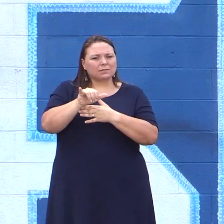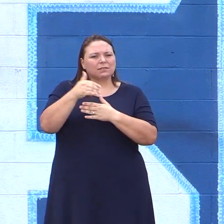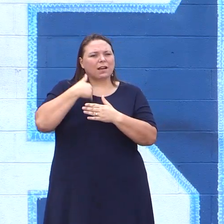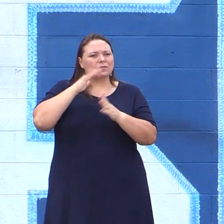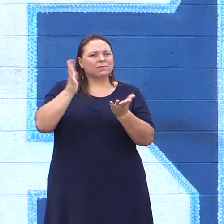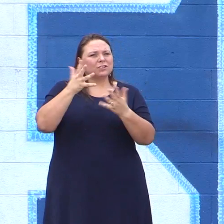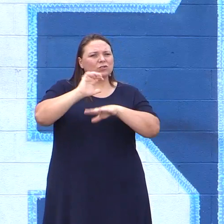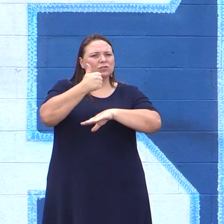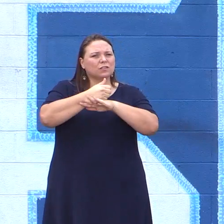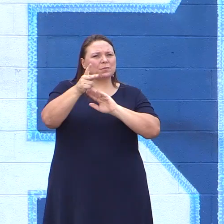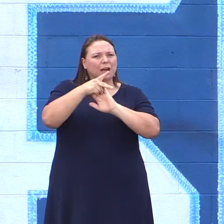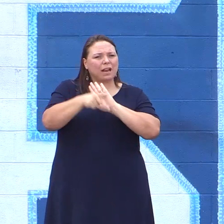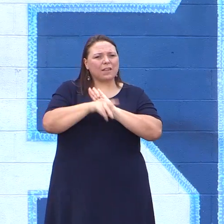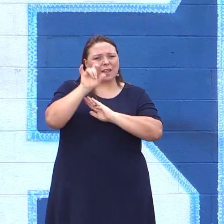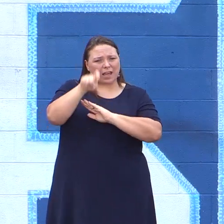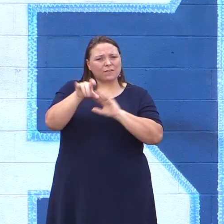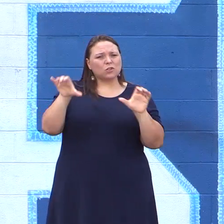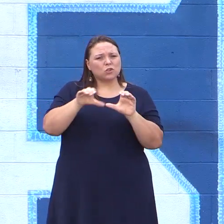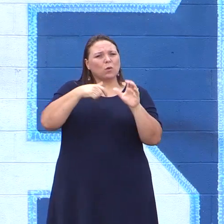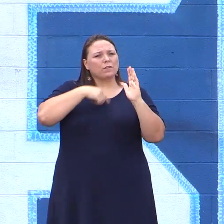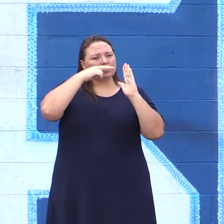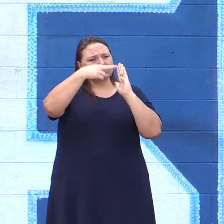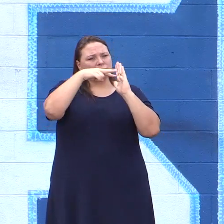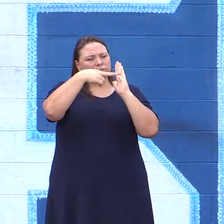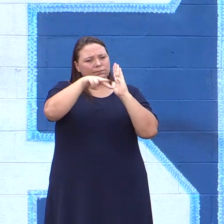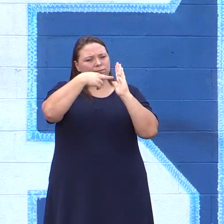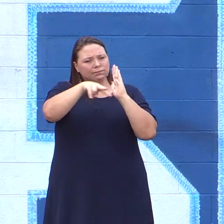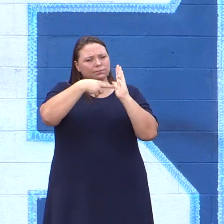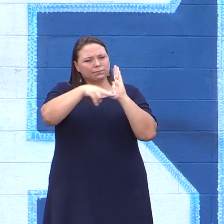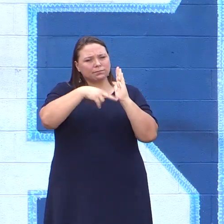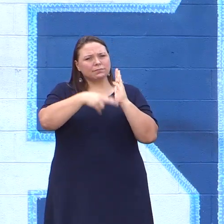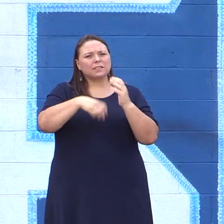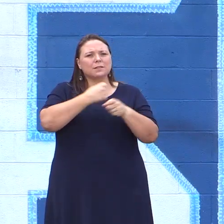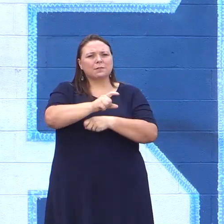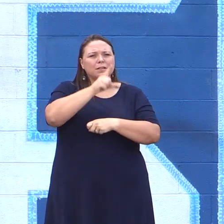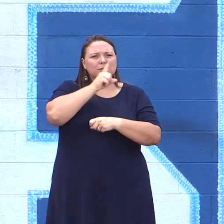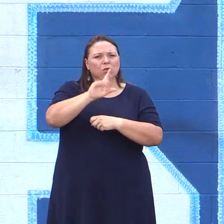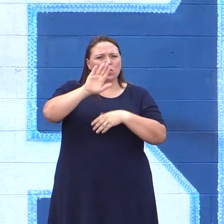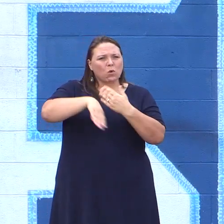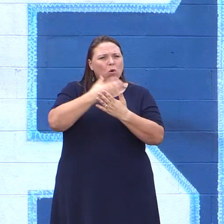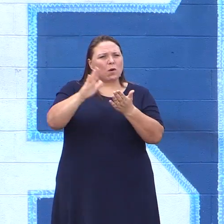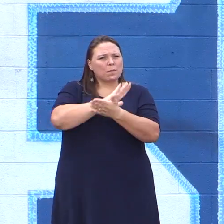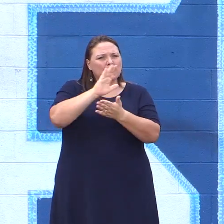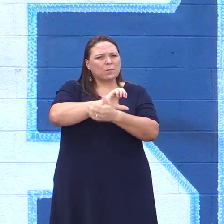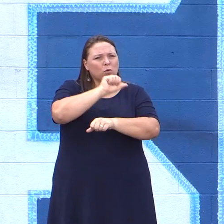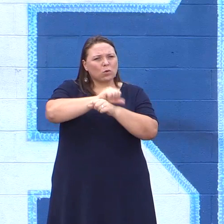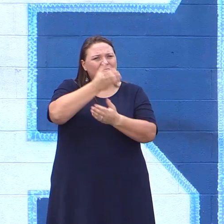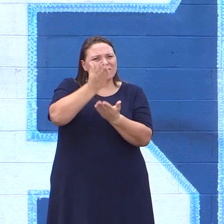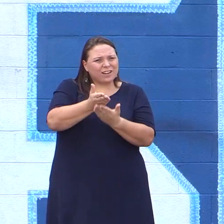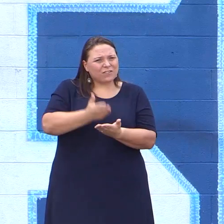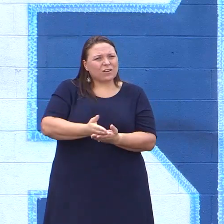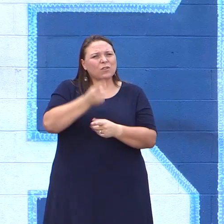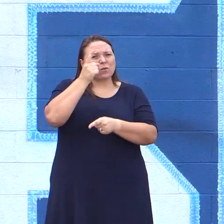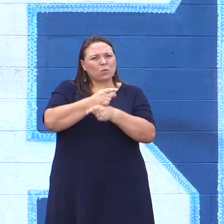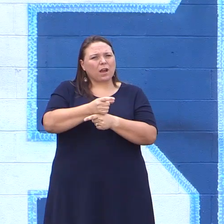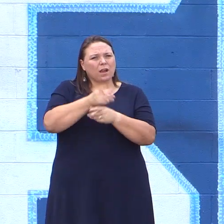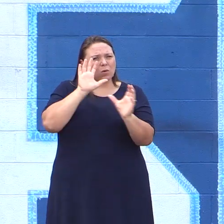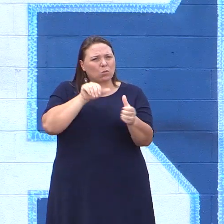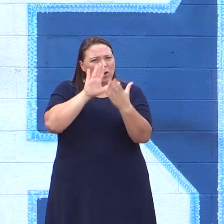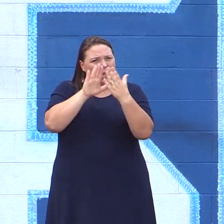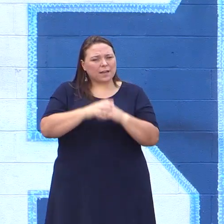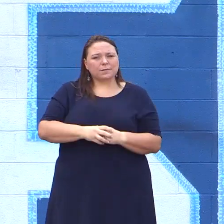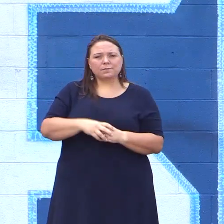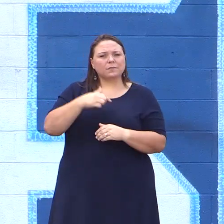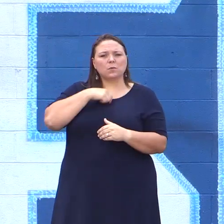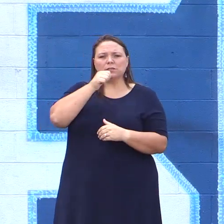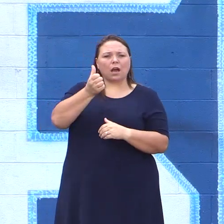because that's what needs to be done, to go through line by line and make sure that those documents were verified the right way. I wasn't putting